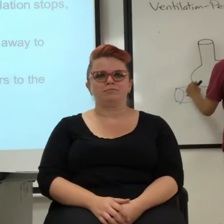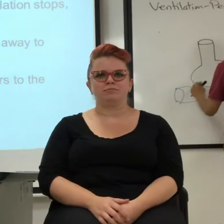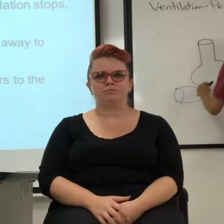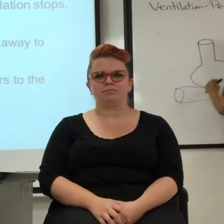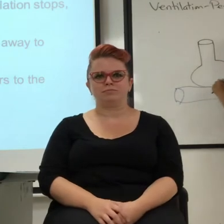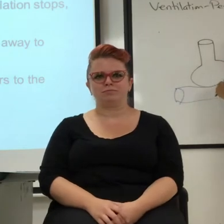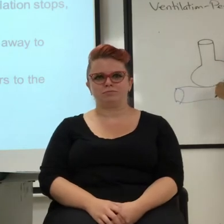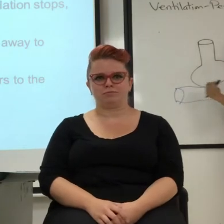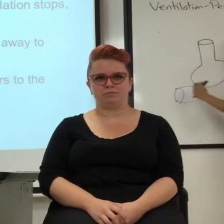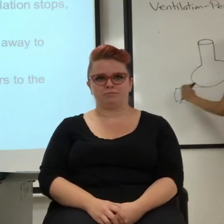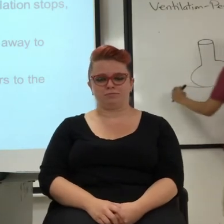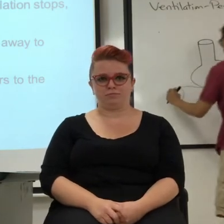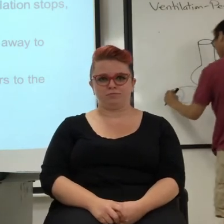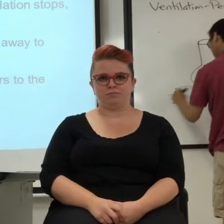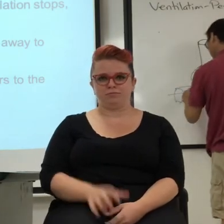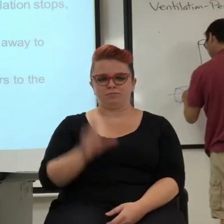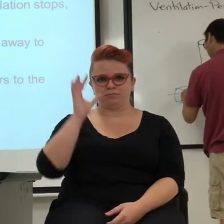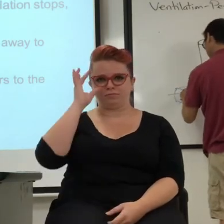Blood coming in.